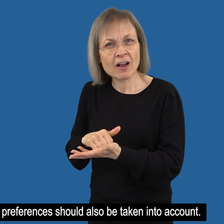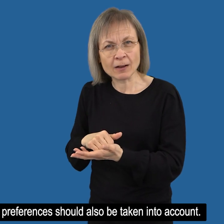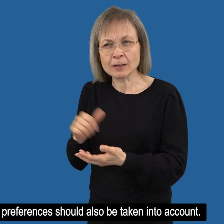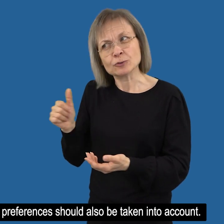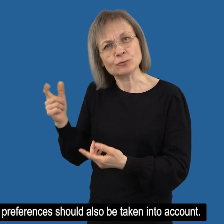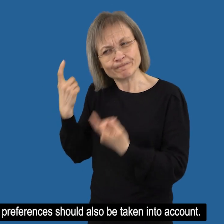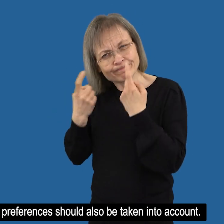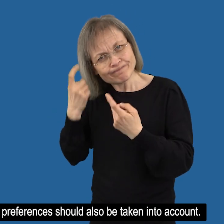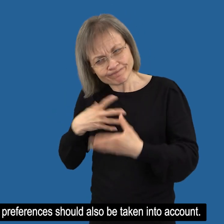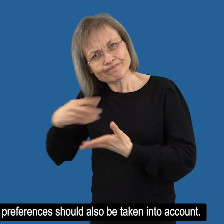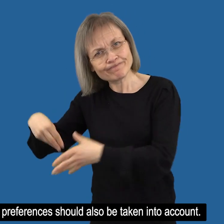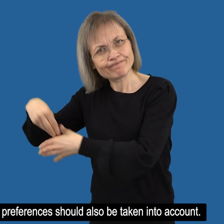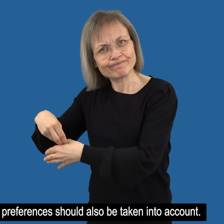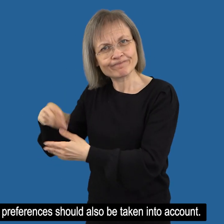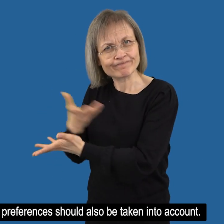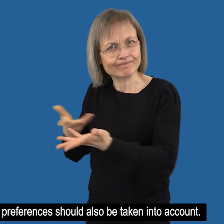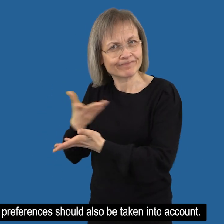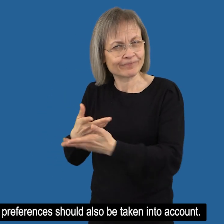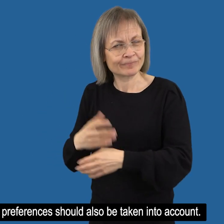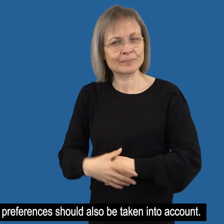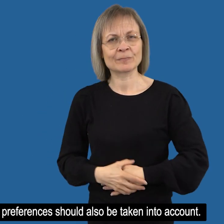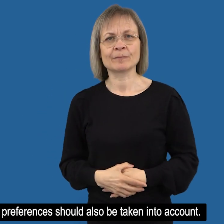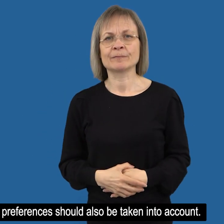My will and preferences should also be taken into account.